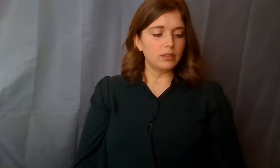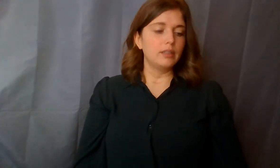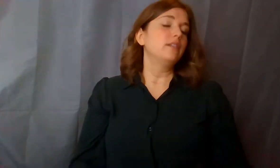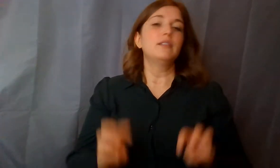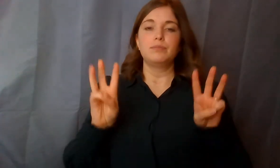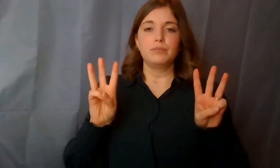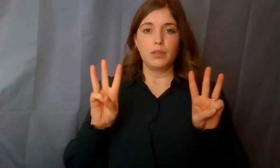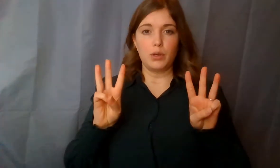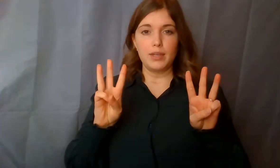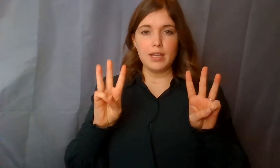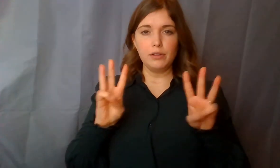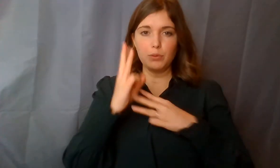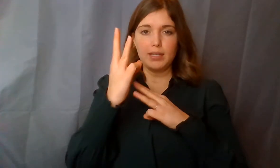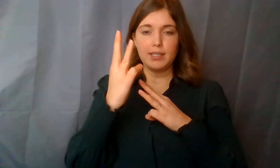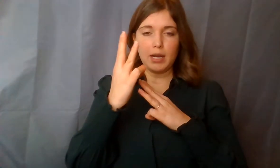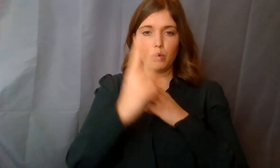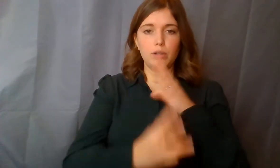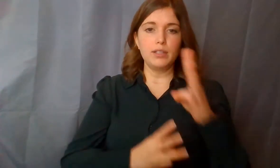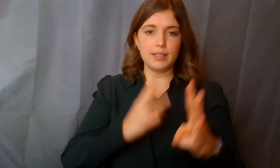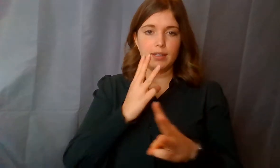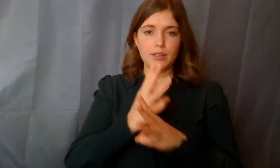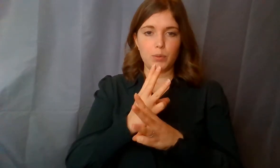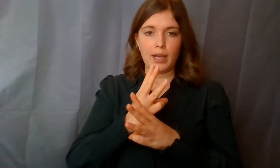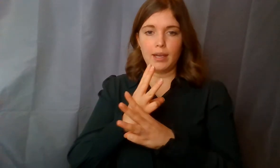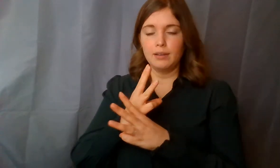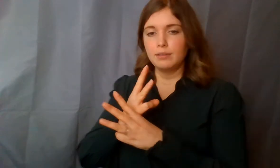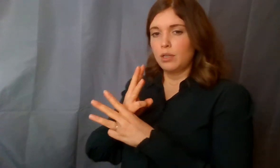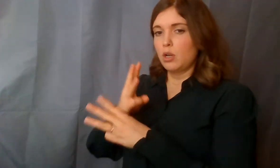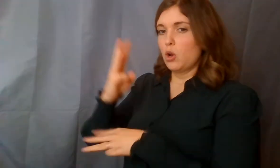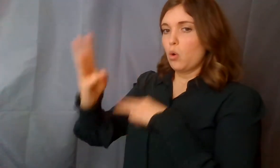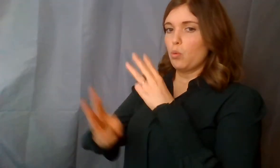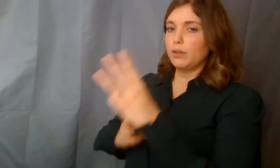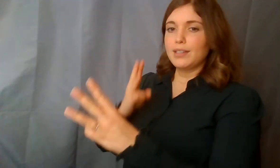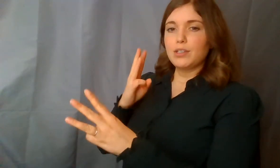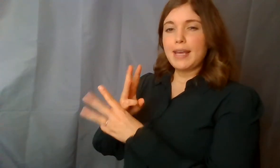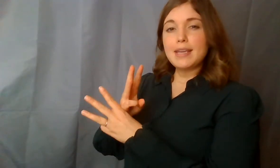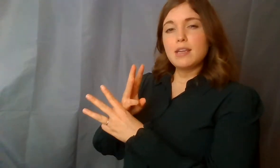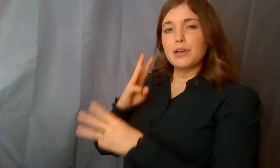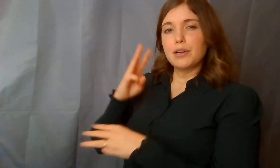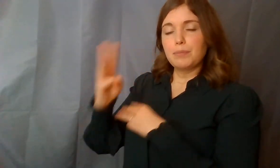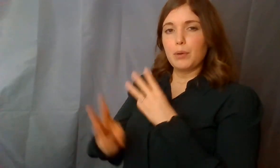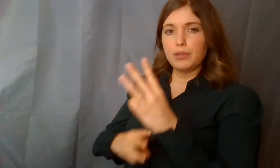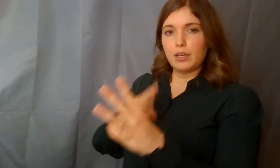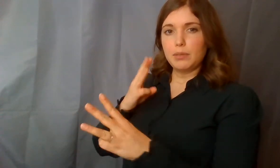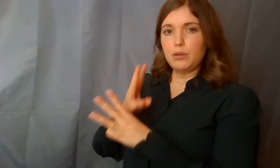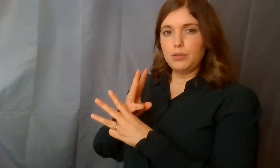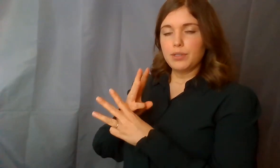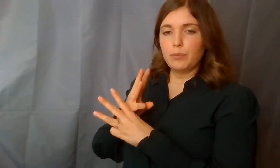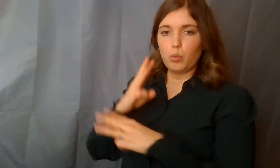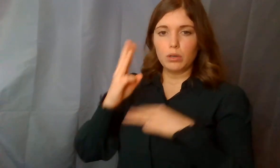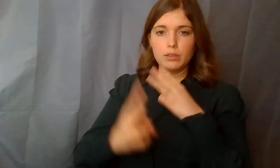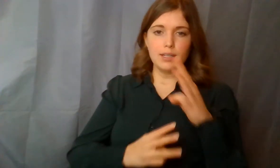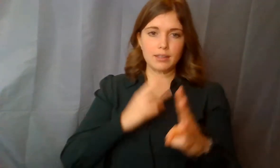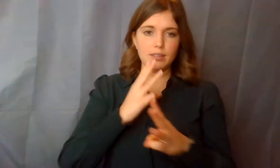World. So the English way to sign world is this way. World is just like year, but with W's. World. And this is